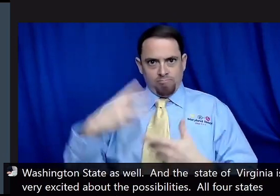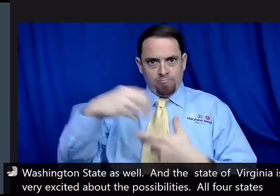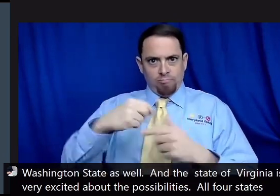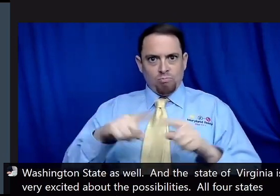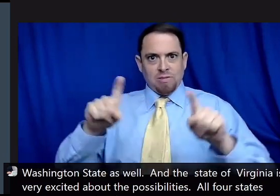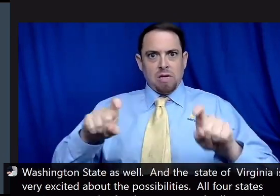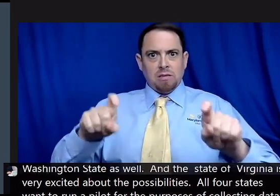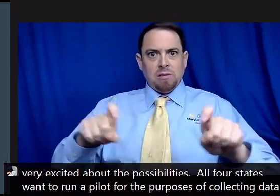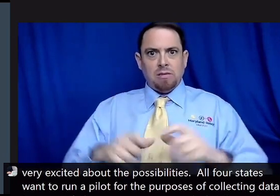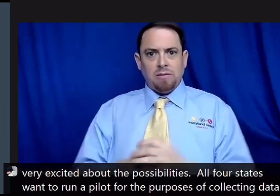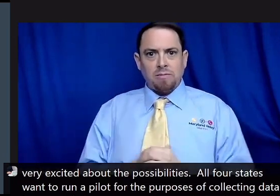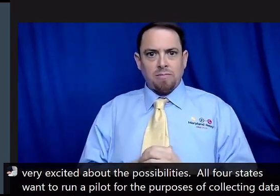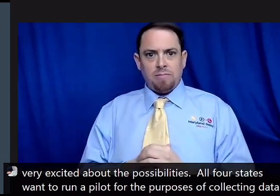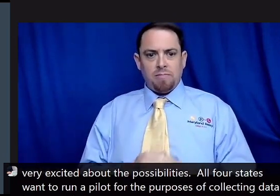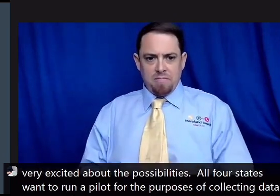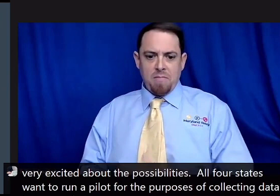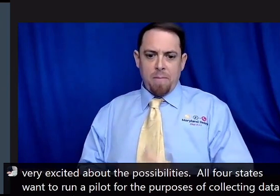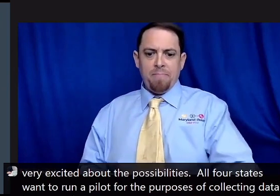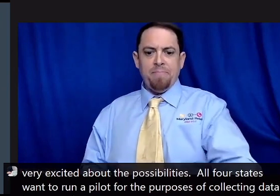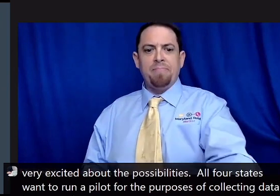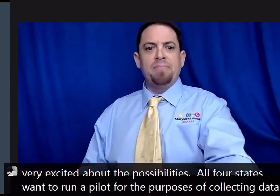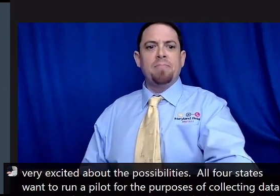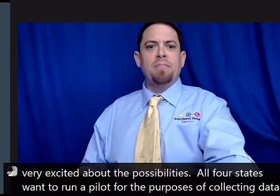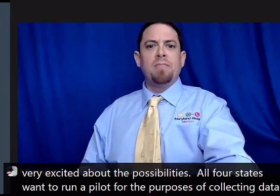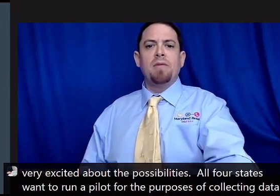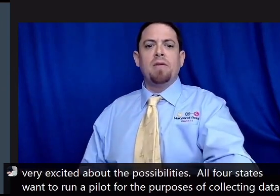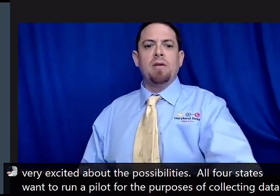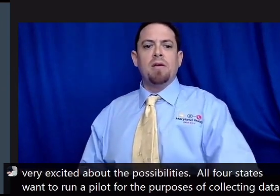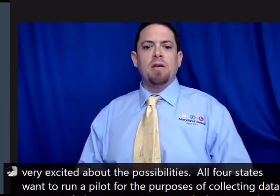We have 4 states who want to be involved in that pilot.